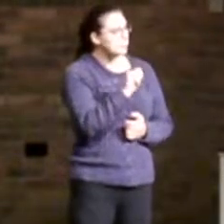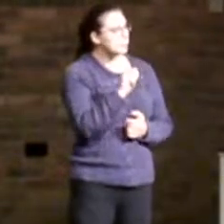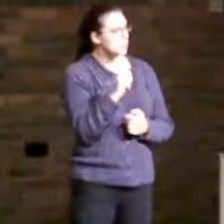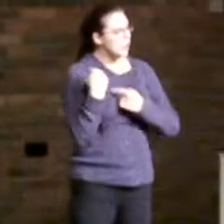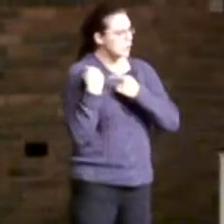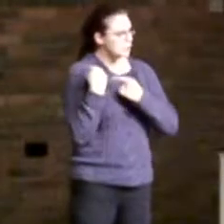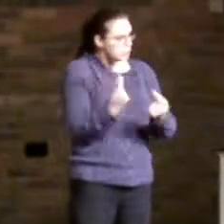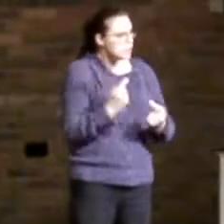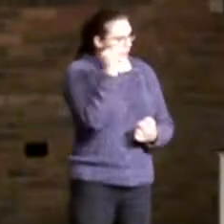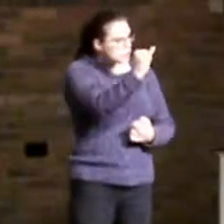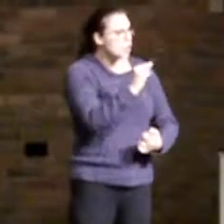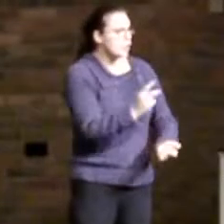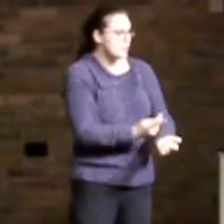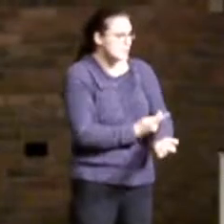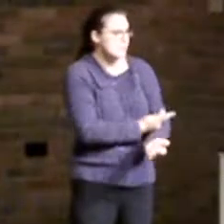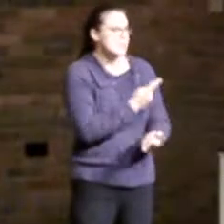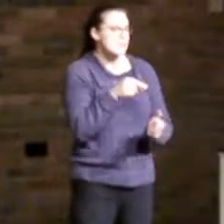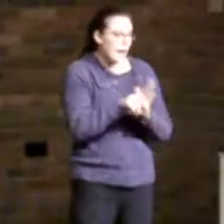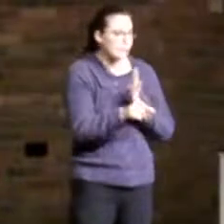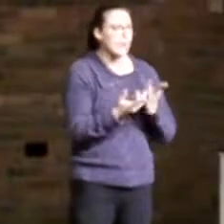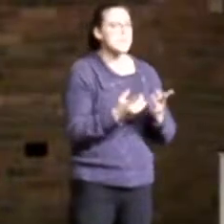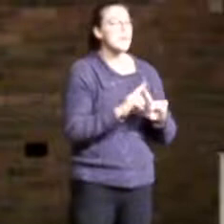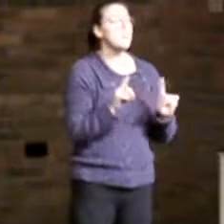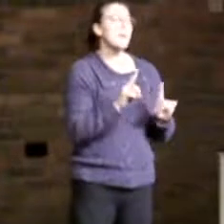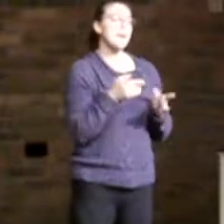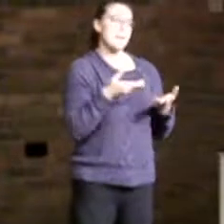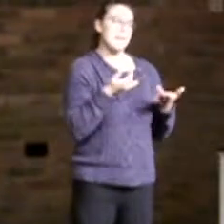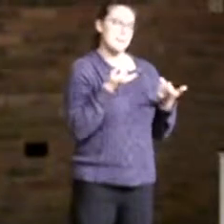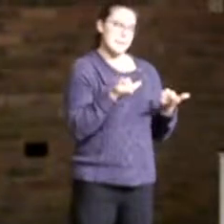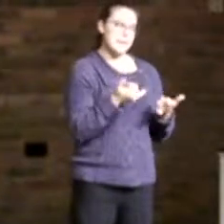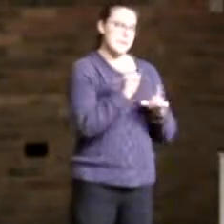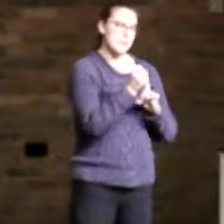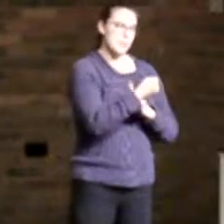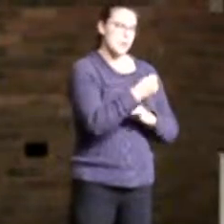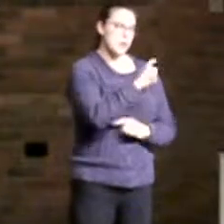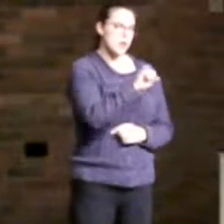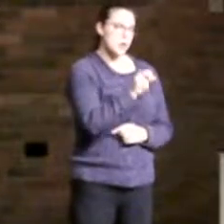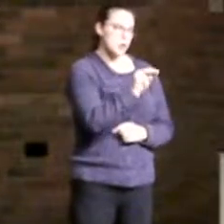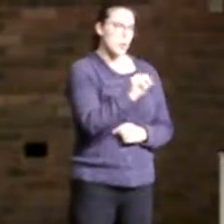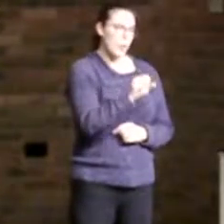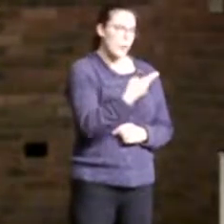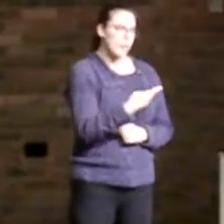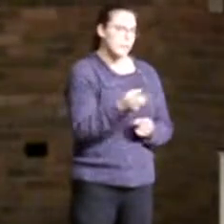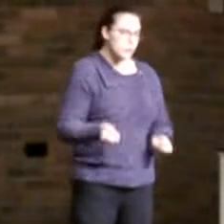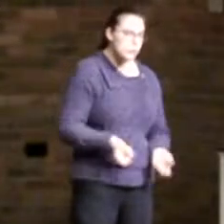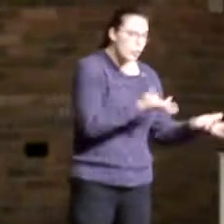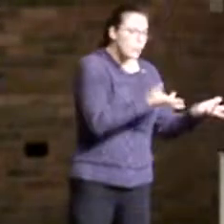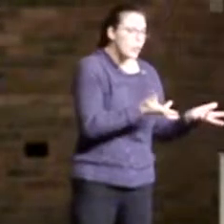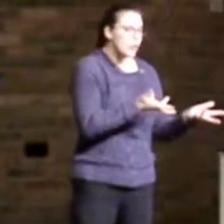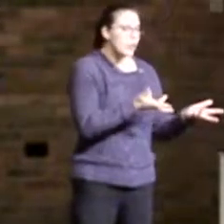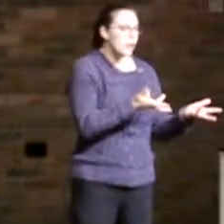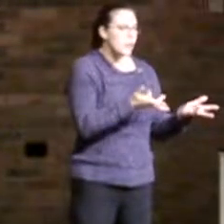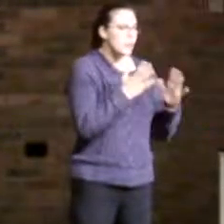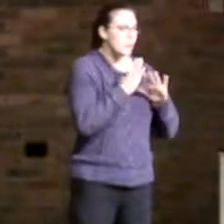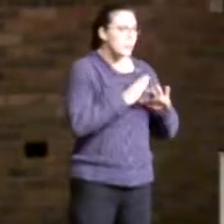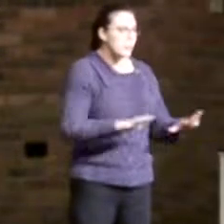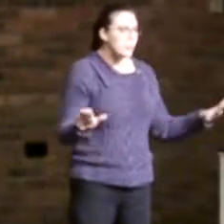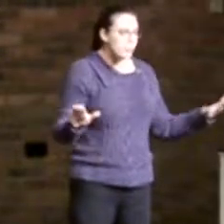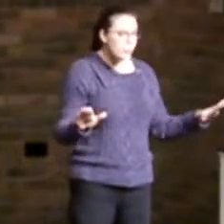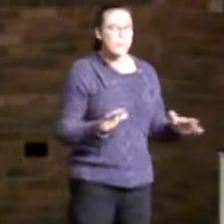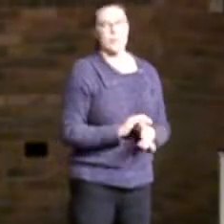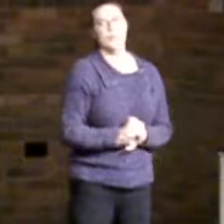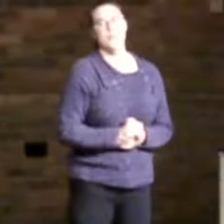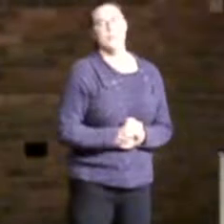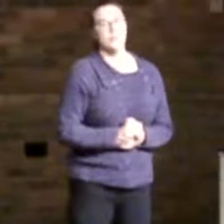overboard, and once they do, their troubles are over, and in some ways, his just start. His just start. Gets swallowed in the belly of a whale. And you know